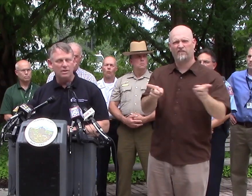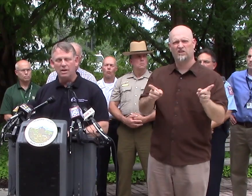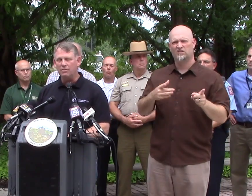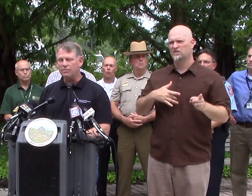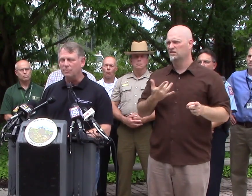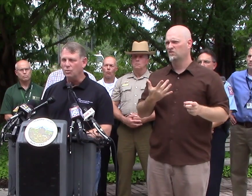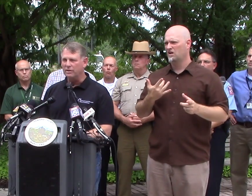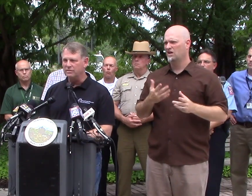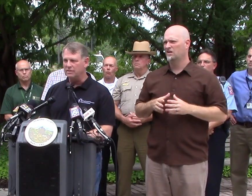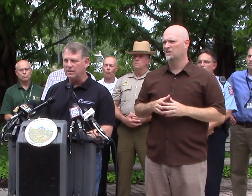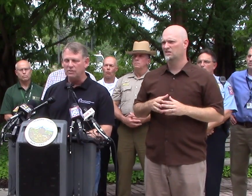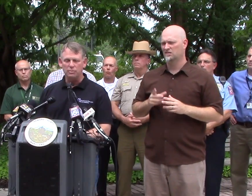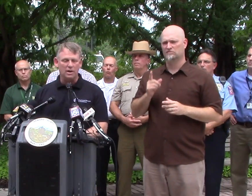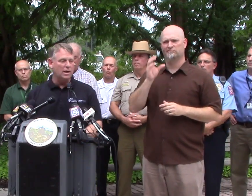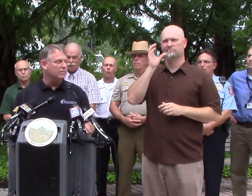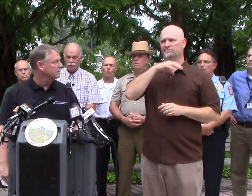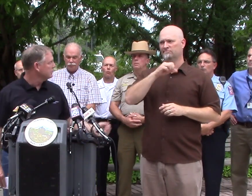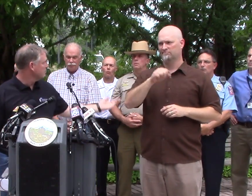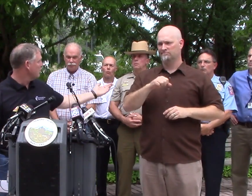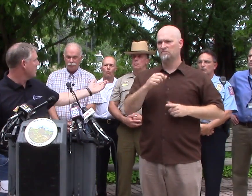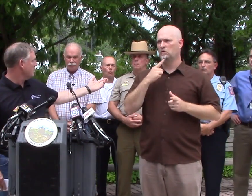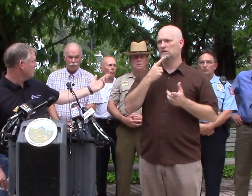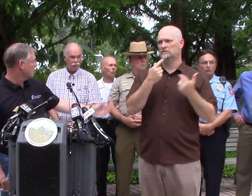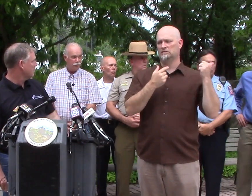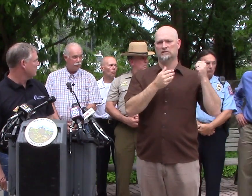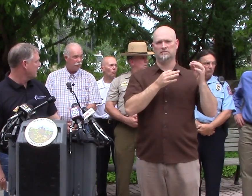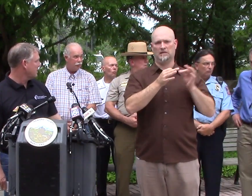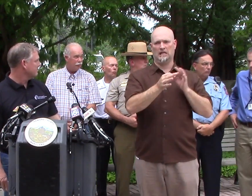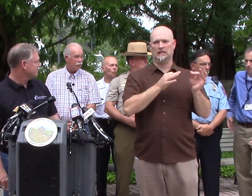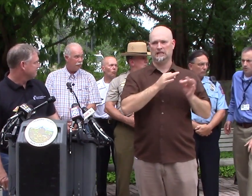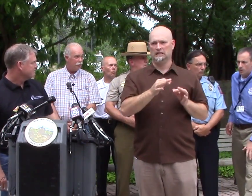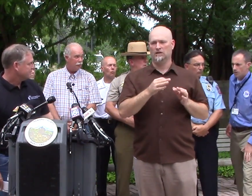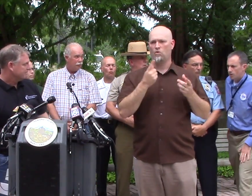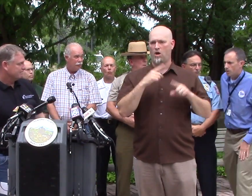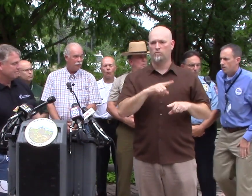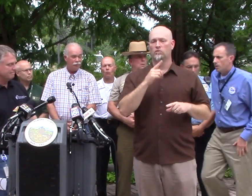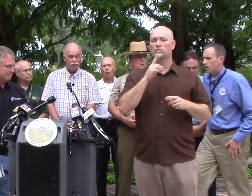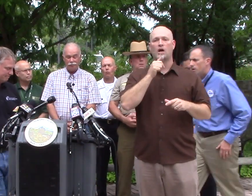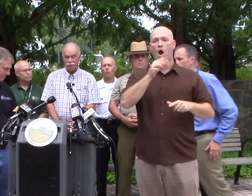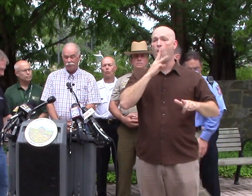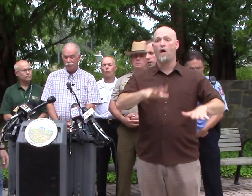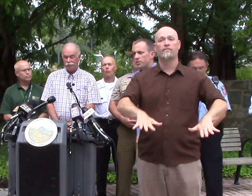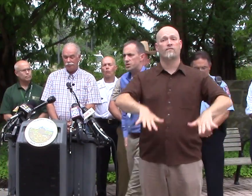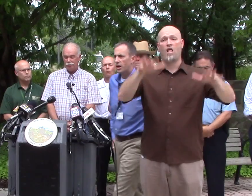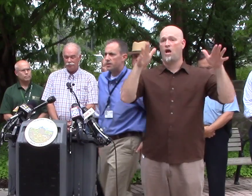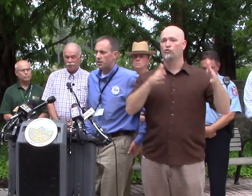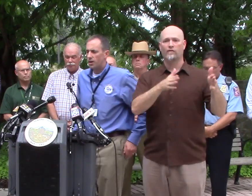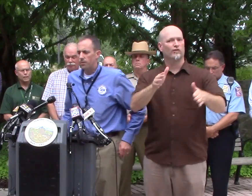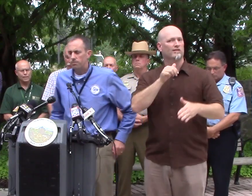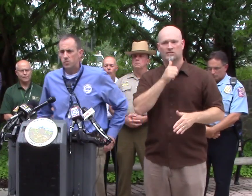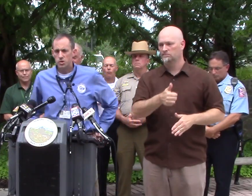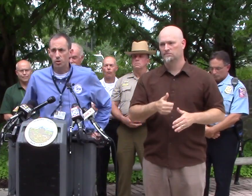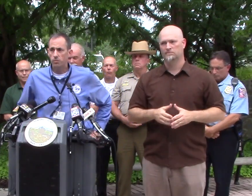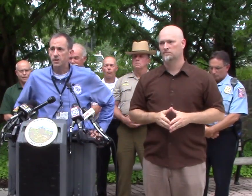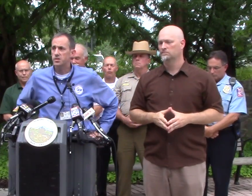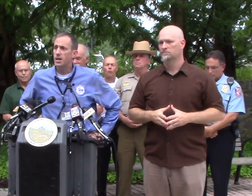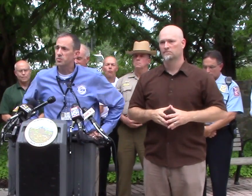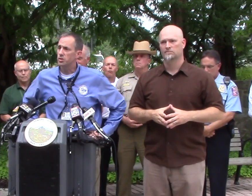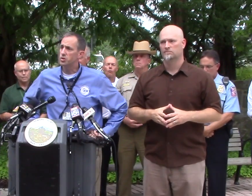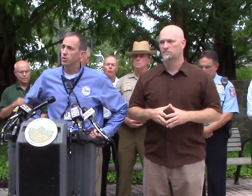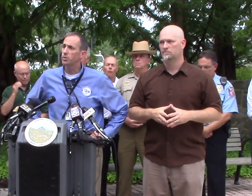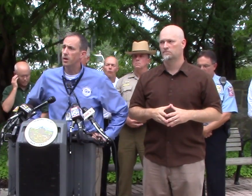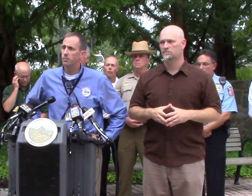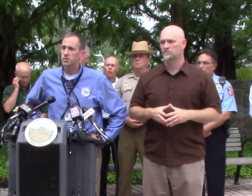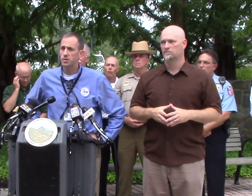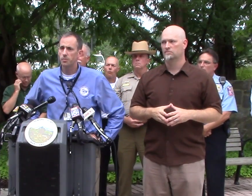down and from the west and to the east. But I'll have maybe Ryan. Do you want to explain that? I'll give it a shot. So that's